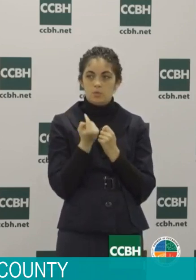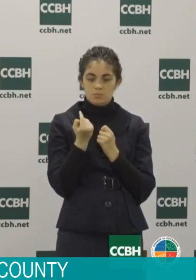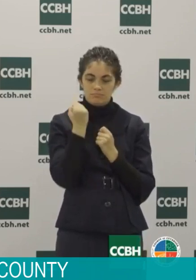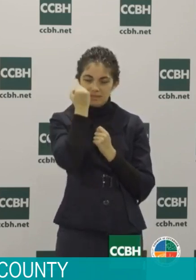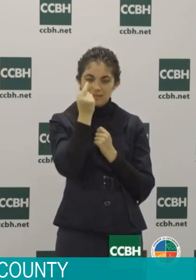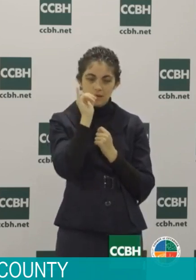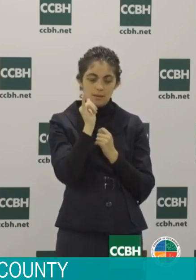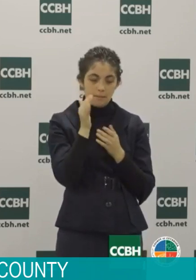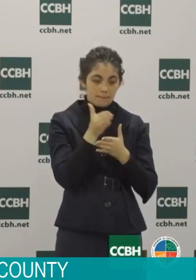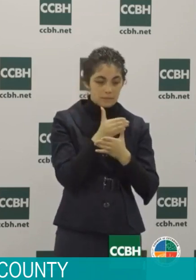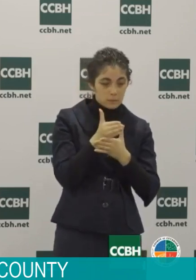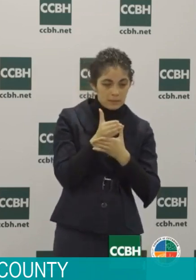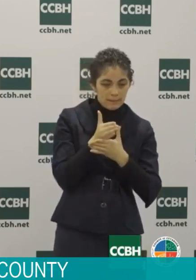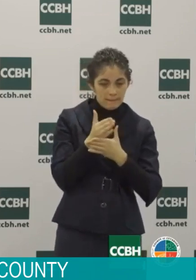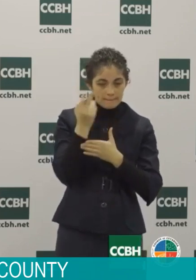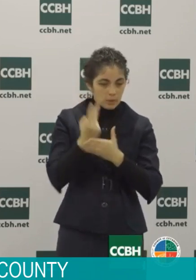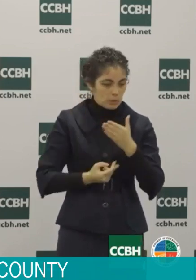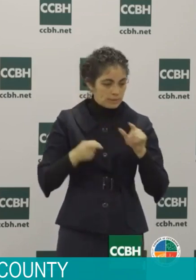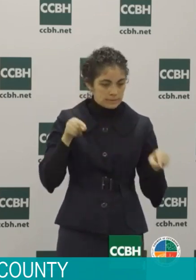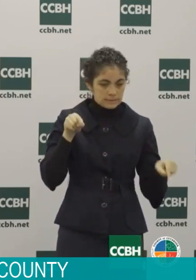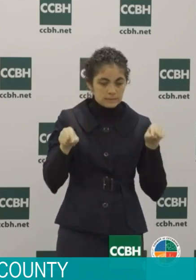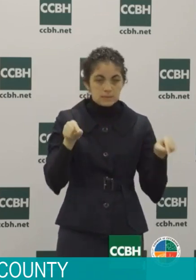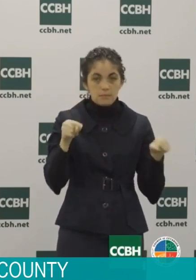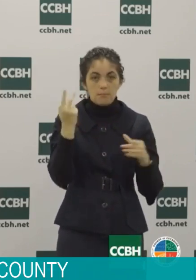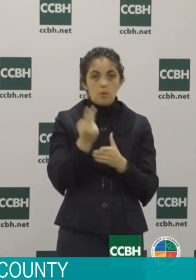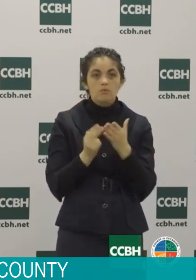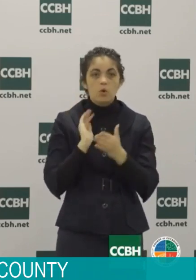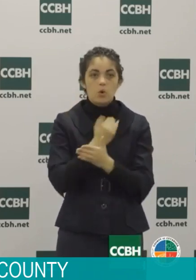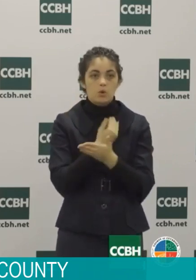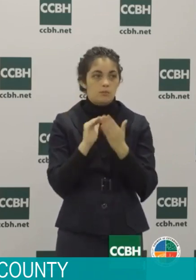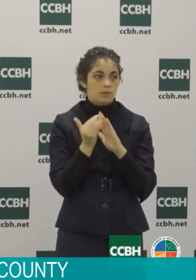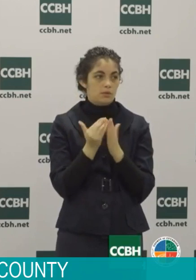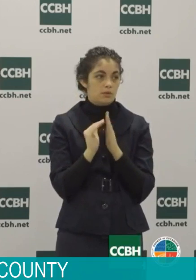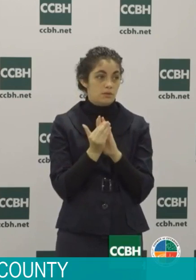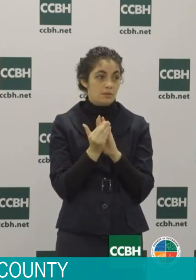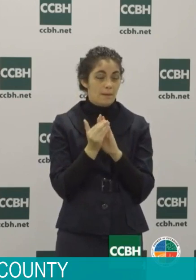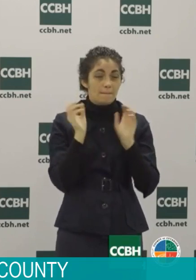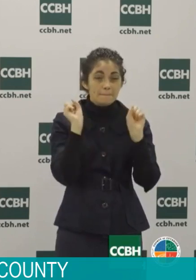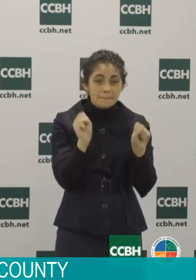something in between both models that applies to our community. And it is